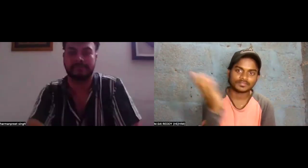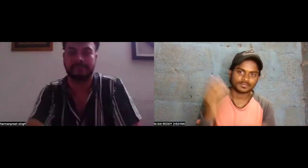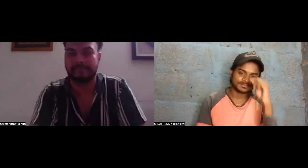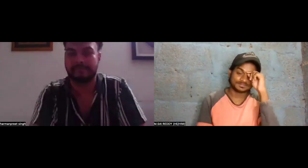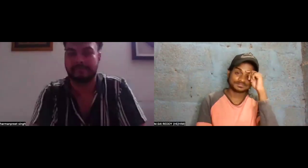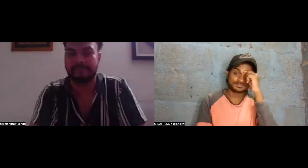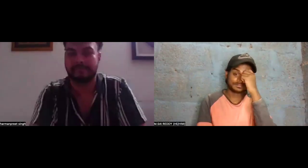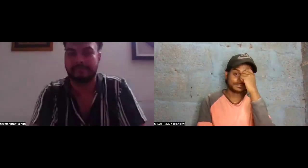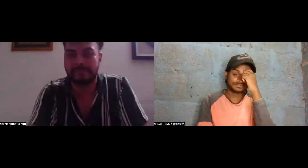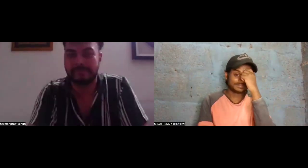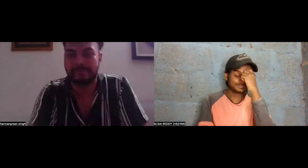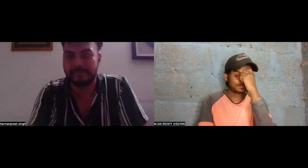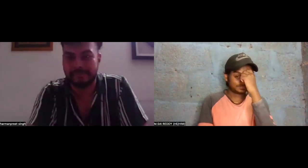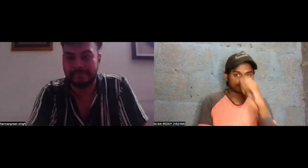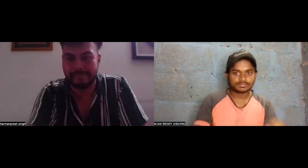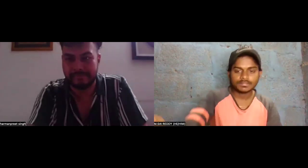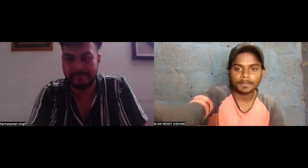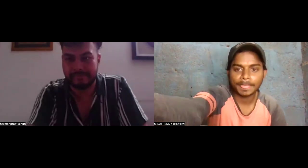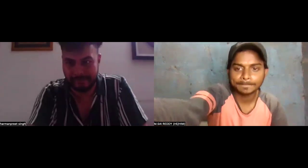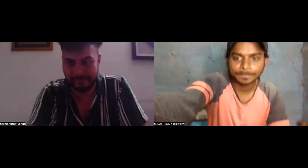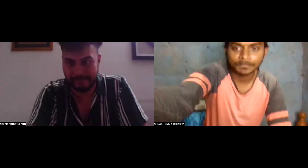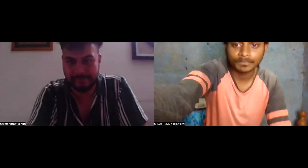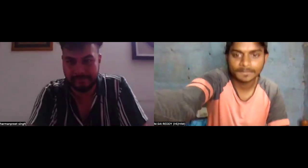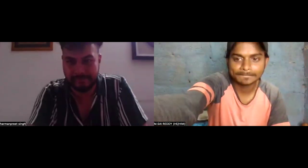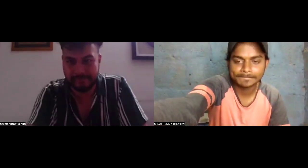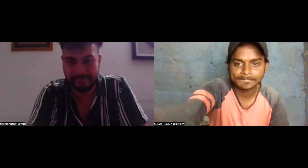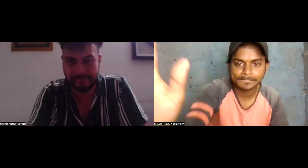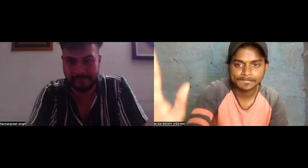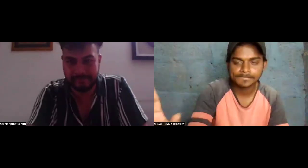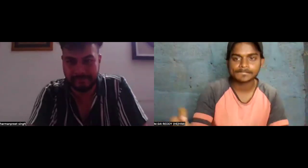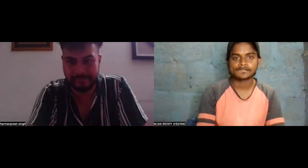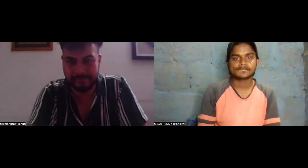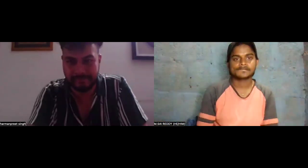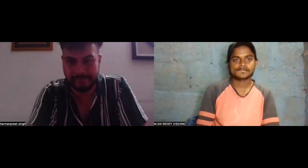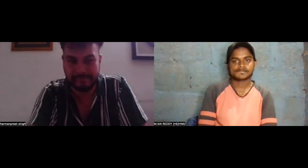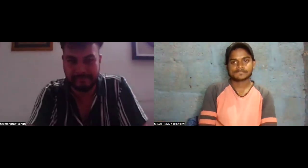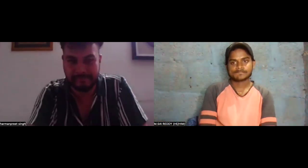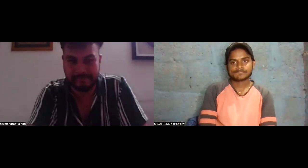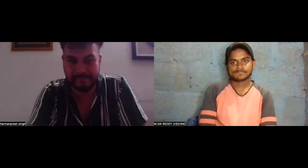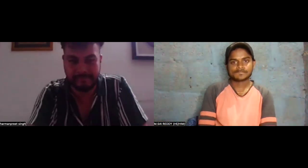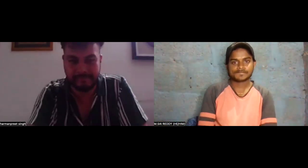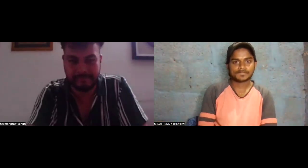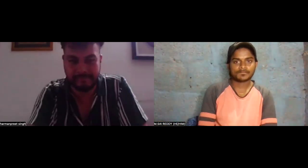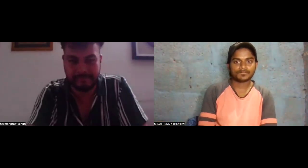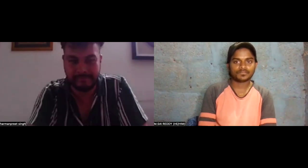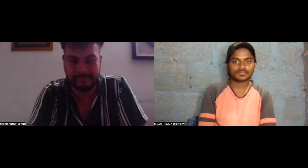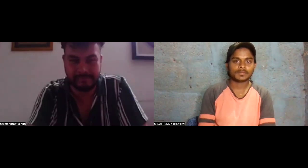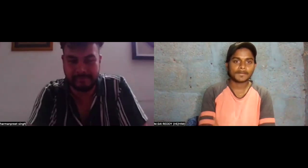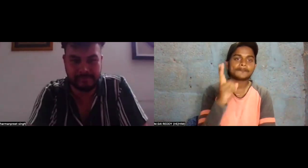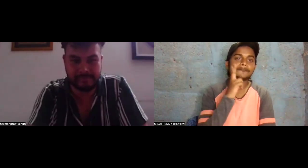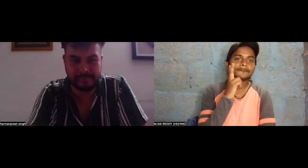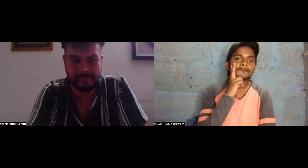Harmanpreet here. I would like to welcome Vignesh. I have a few more questions for some